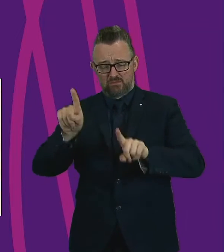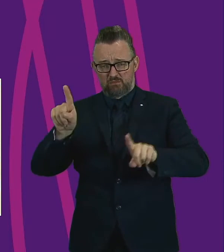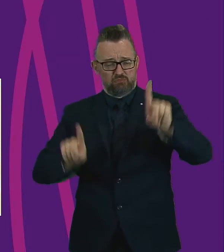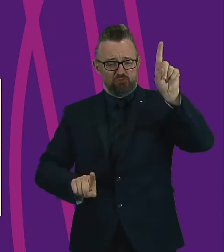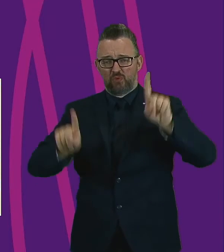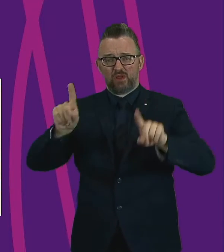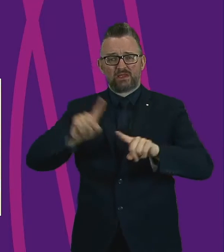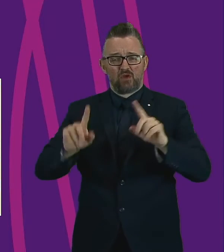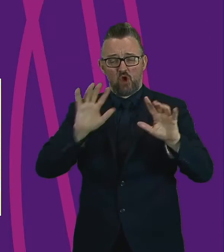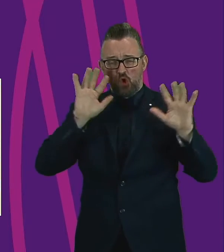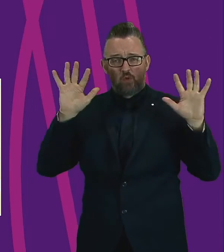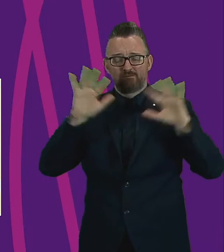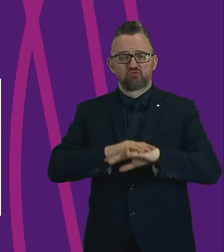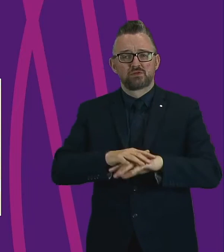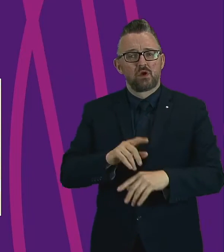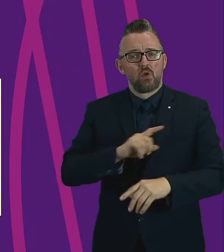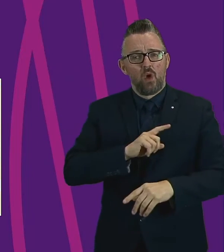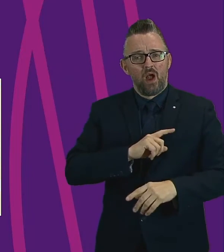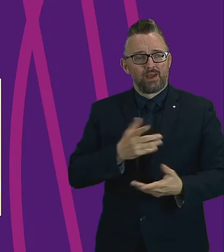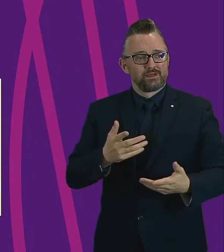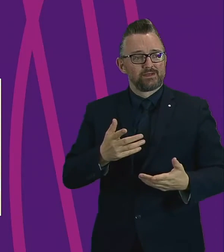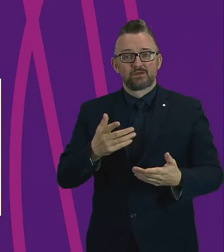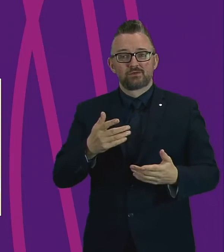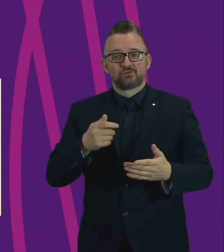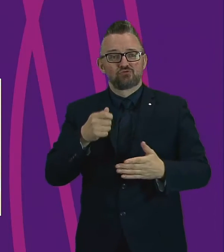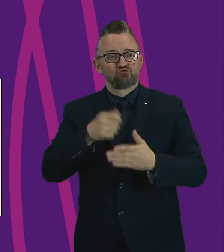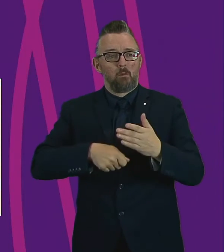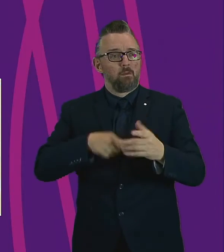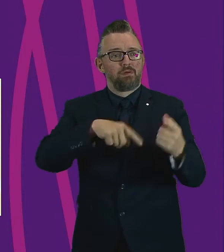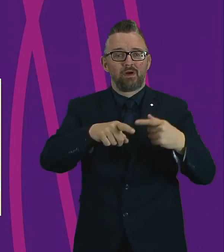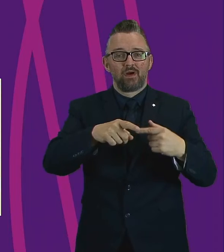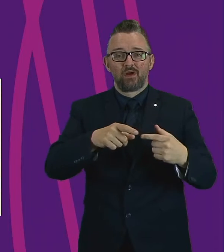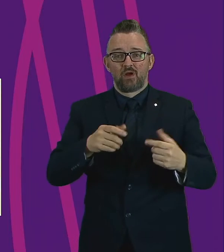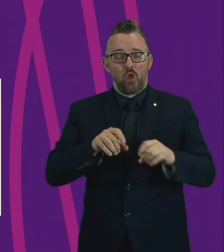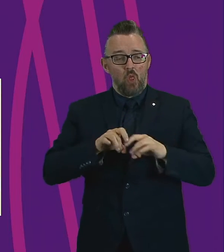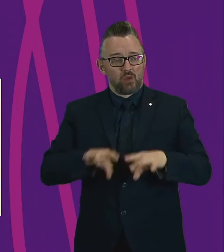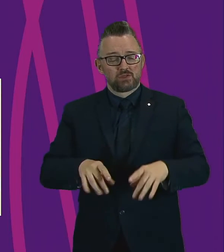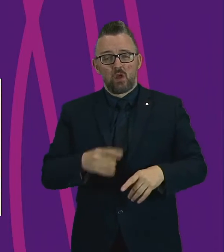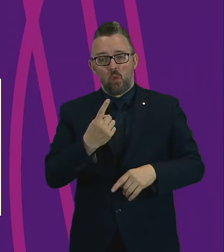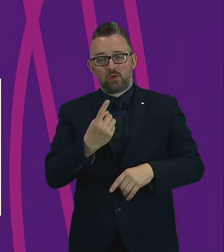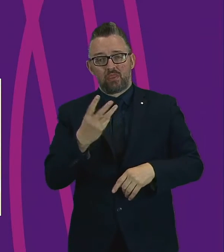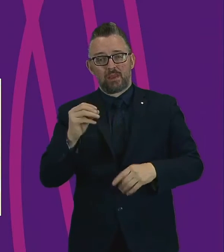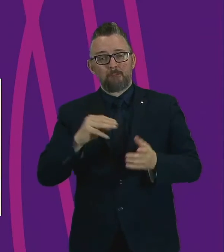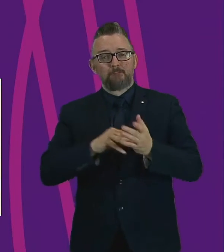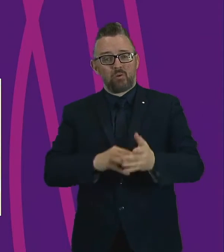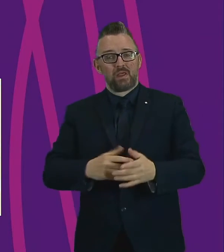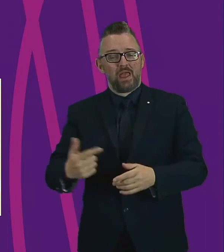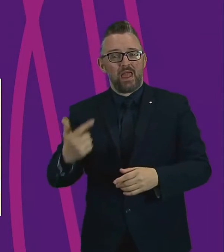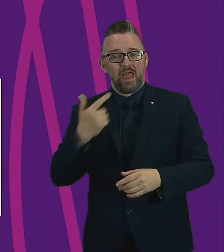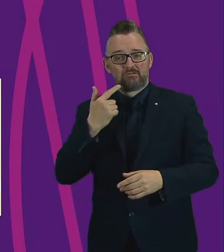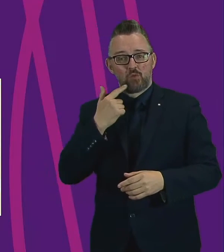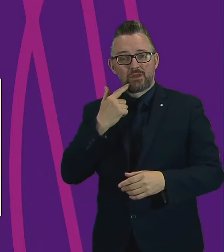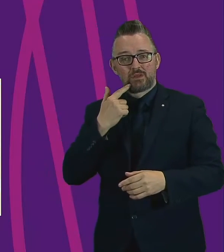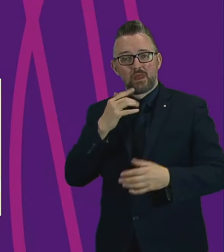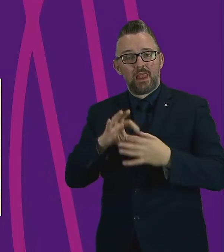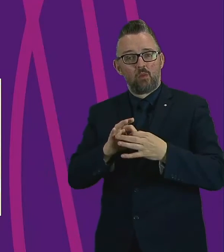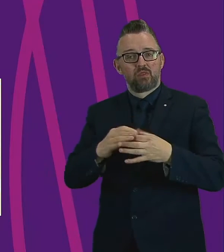add confusion to an industry already losing £130 million per week in non-food